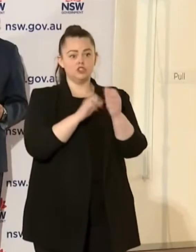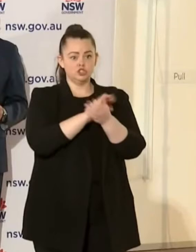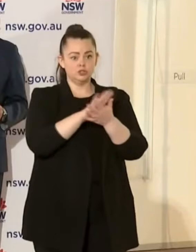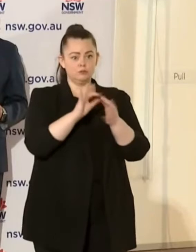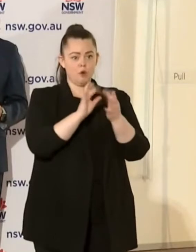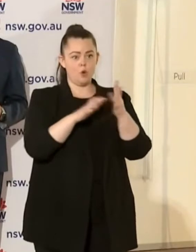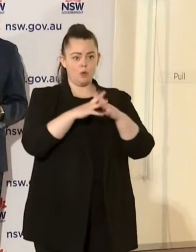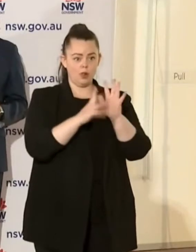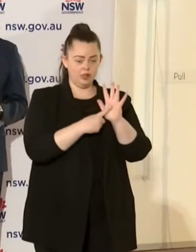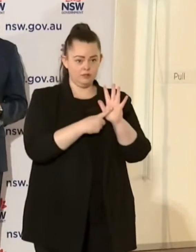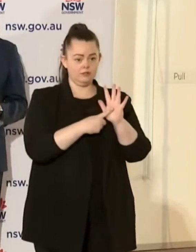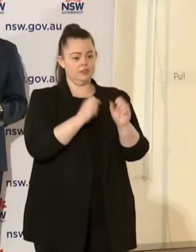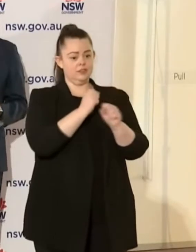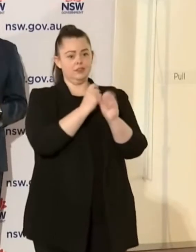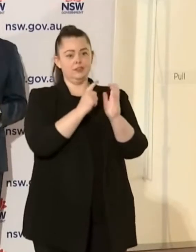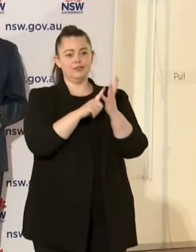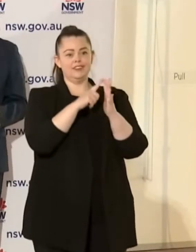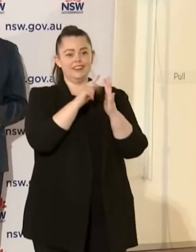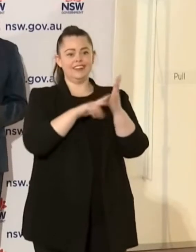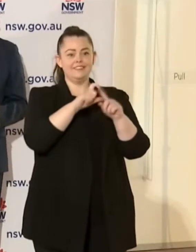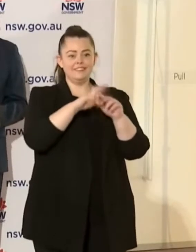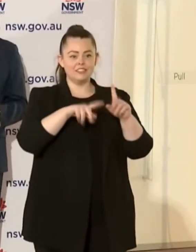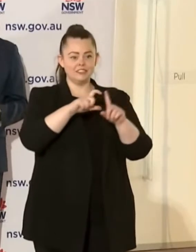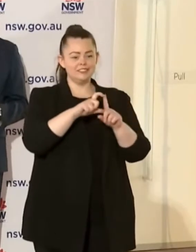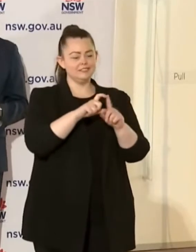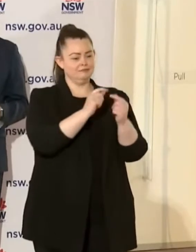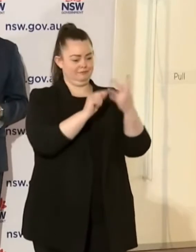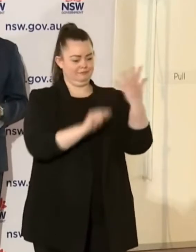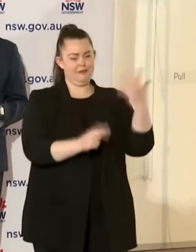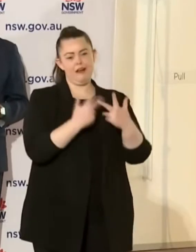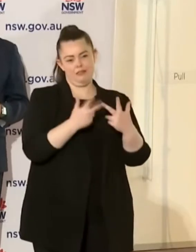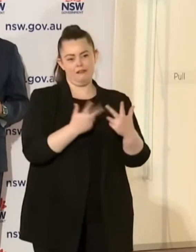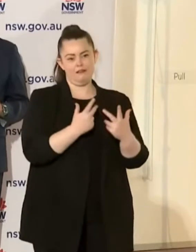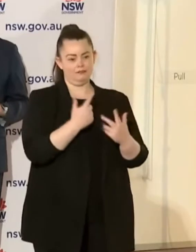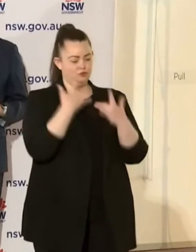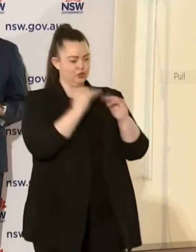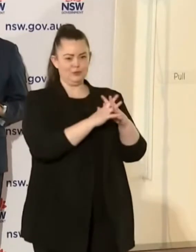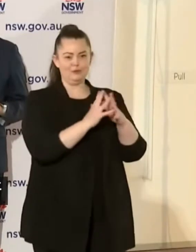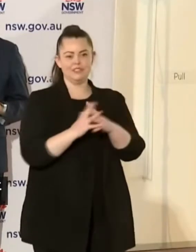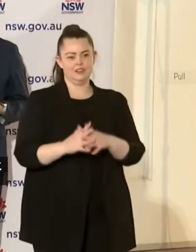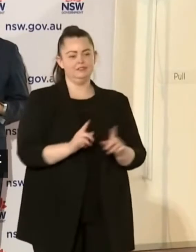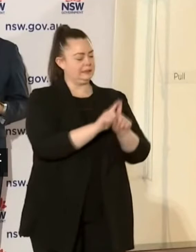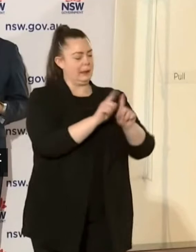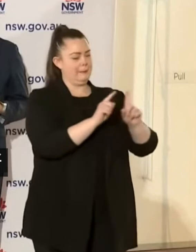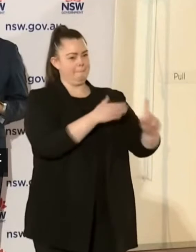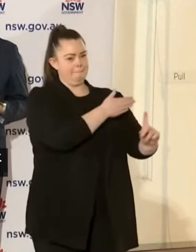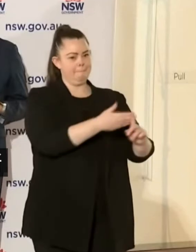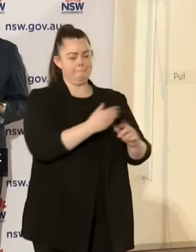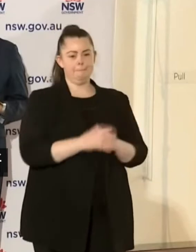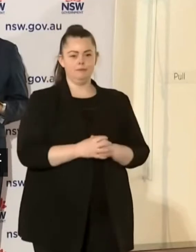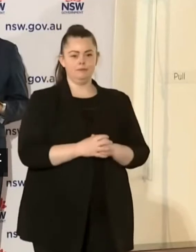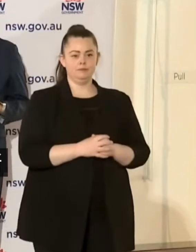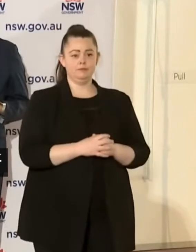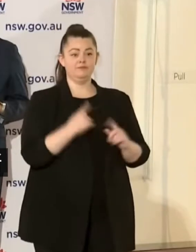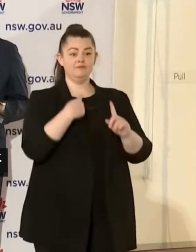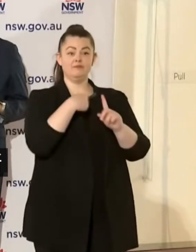Guildford. Just highlighting Western New South Wales, cases continue to occur in Western New South Wales and the